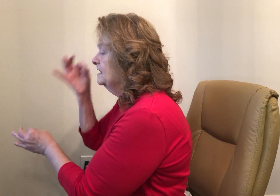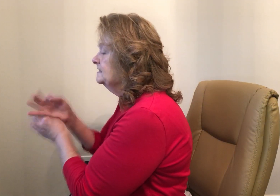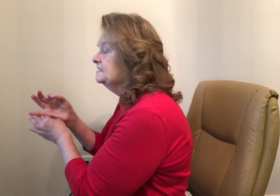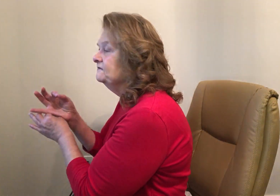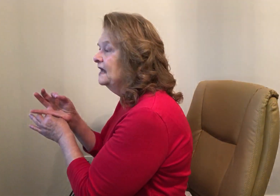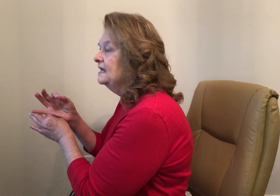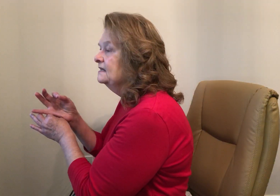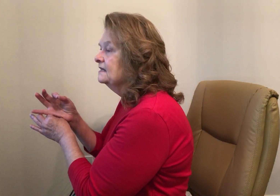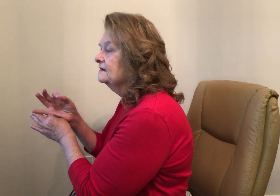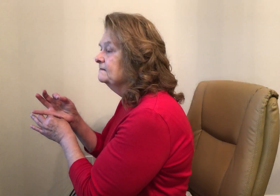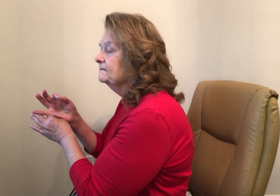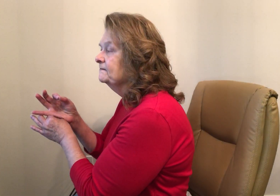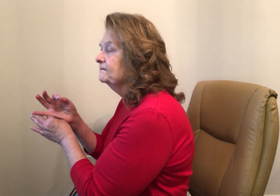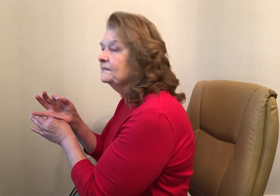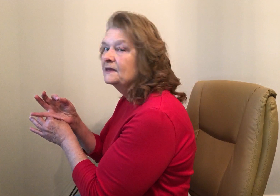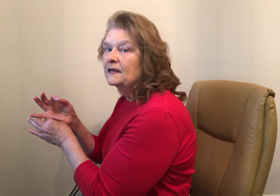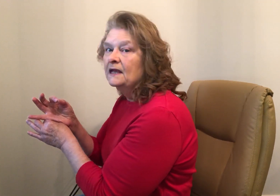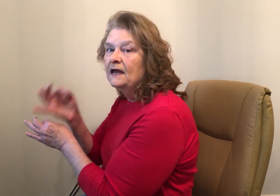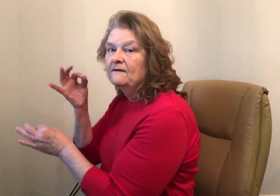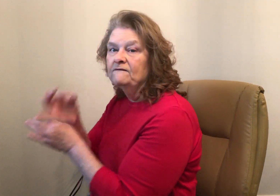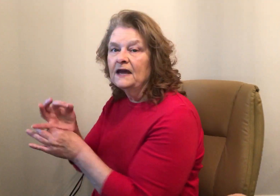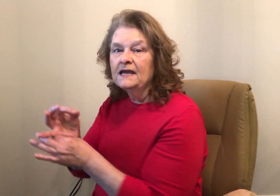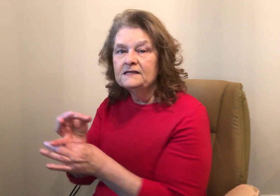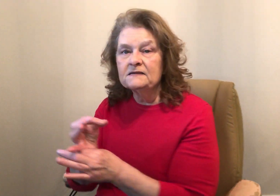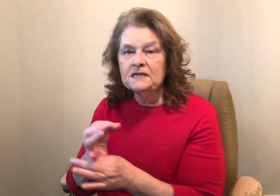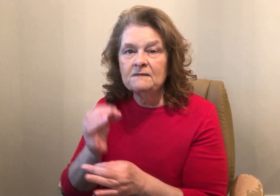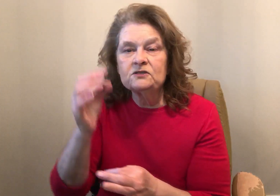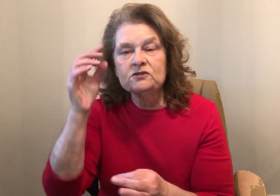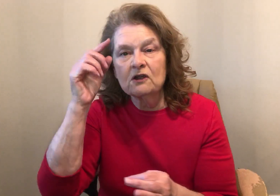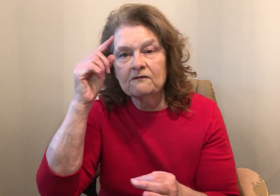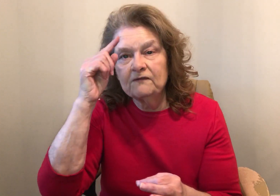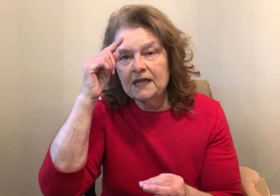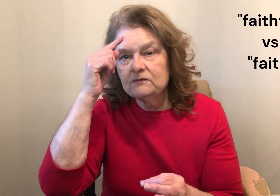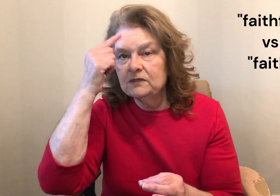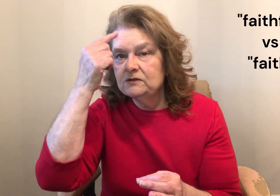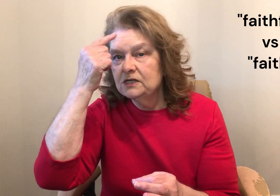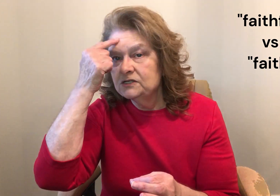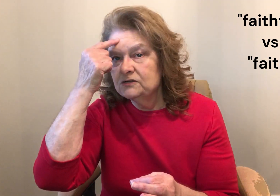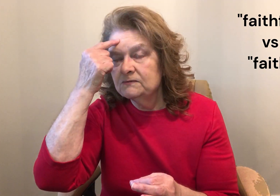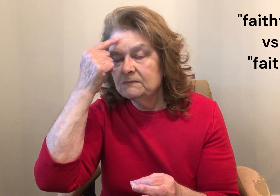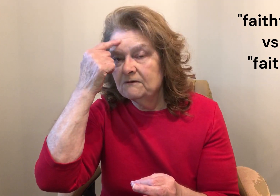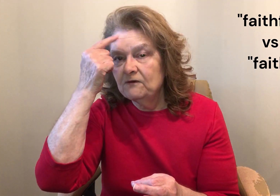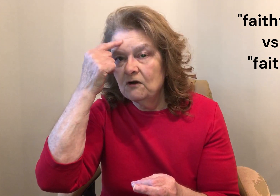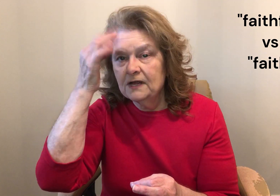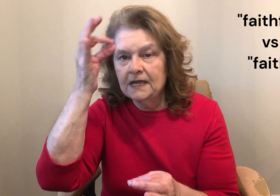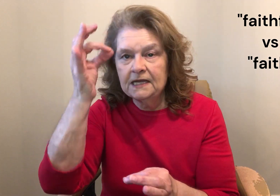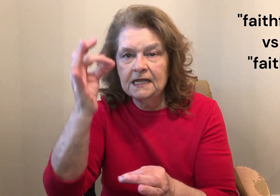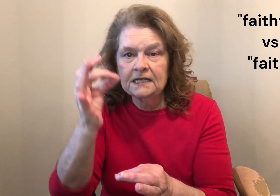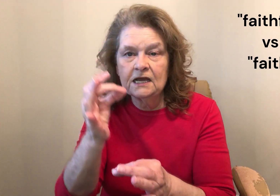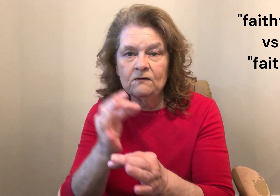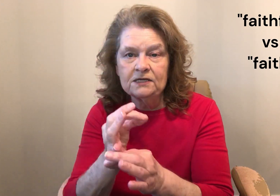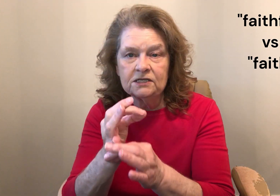This is faith. Faith, sometimes you start faith with you touch your forehead and go into the